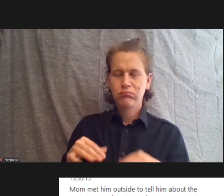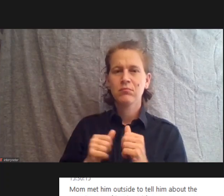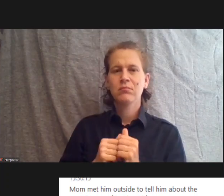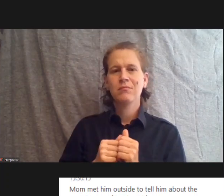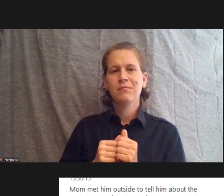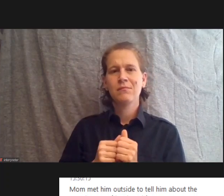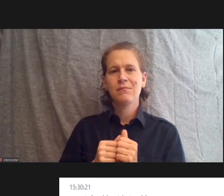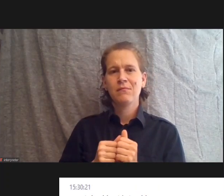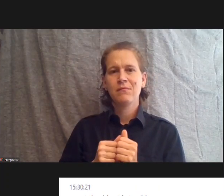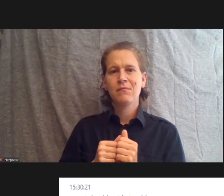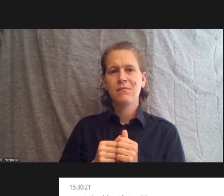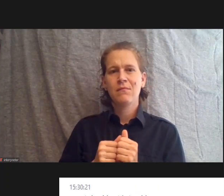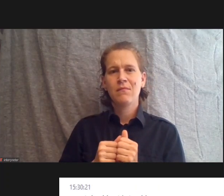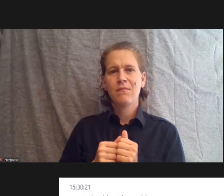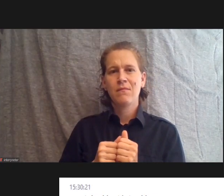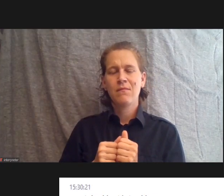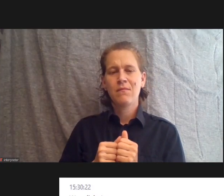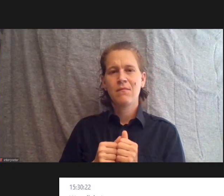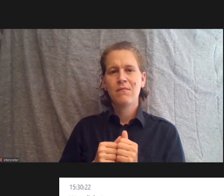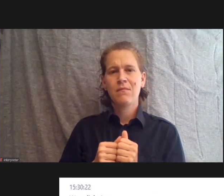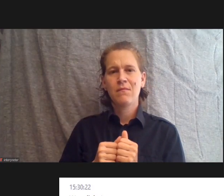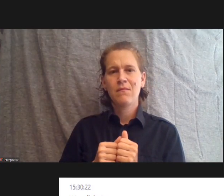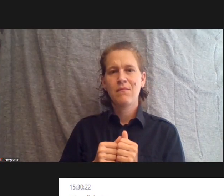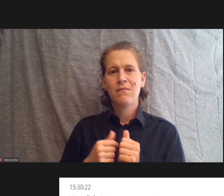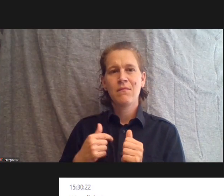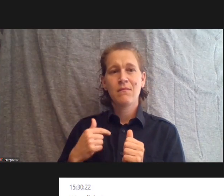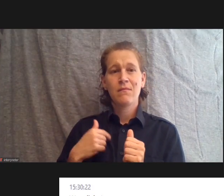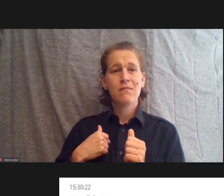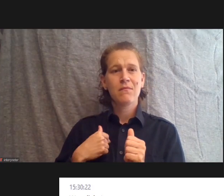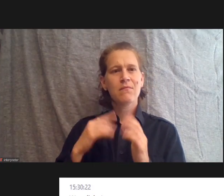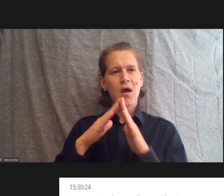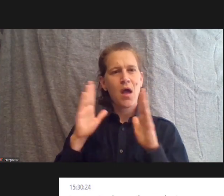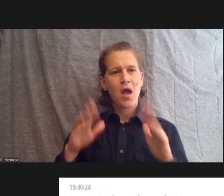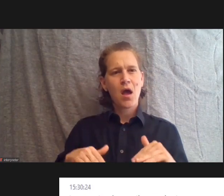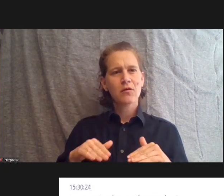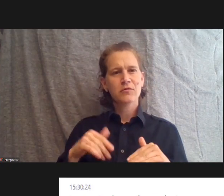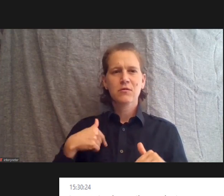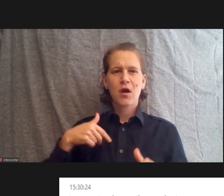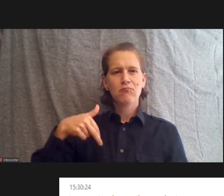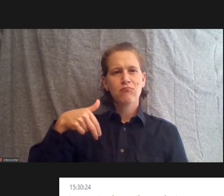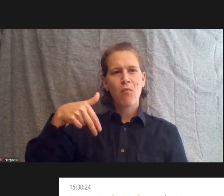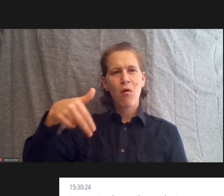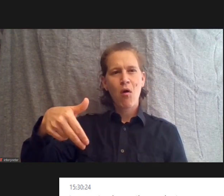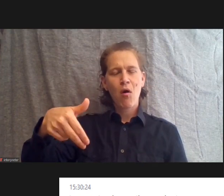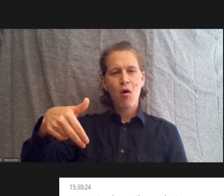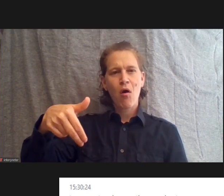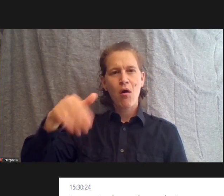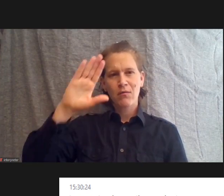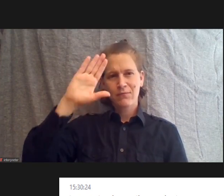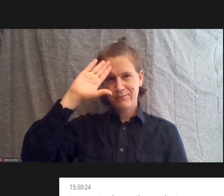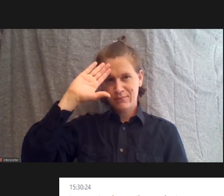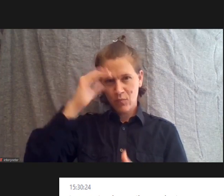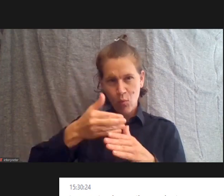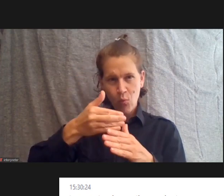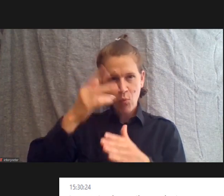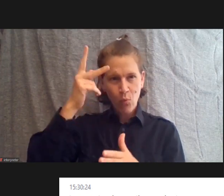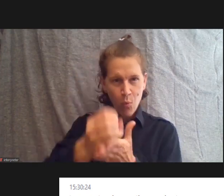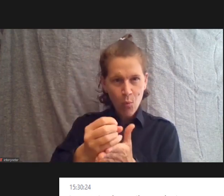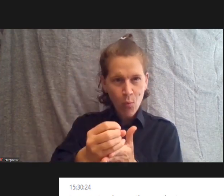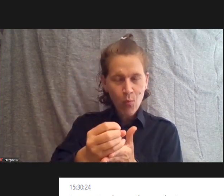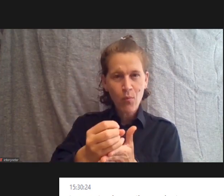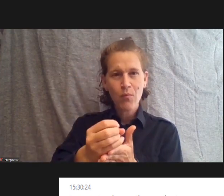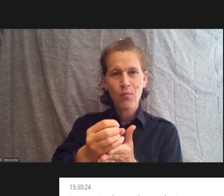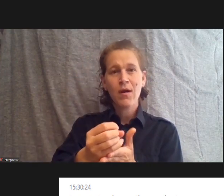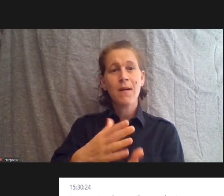I came out and promptly passed out. Eddie, one of my favorite dancing buddies,